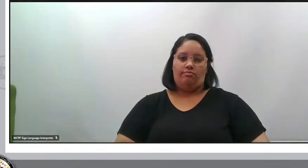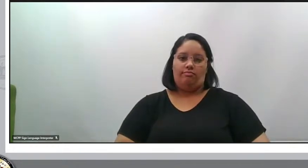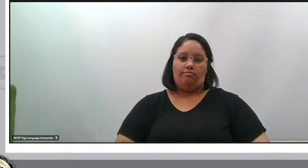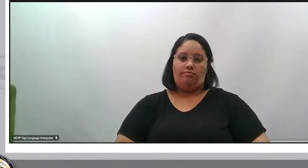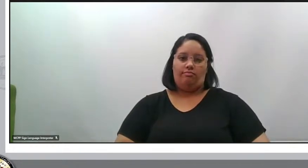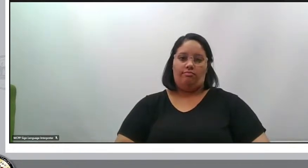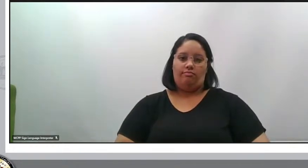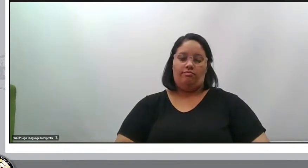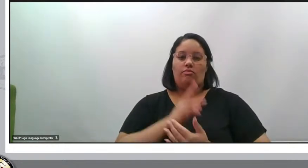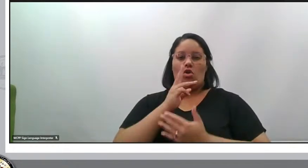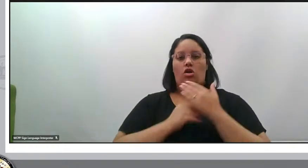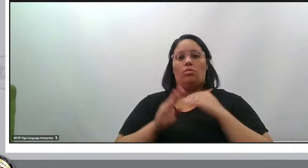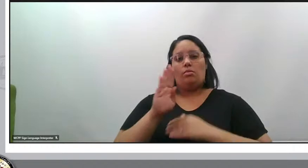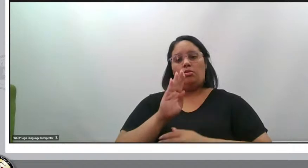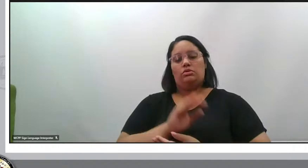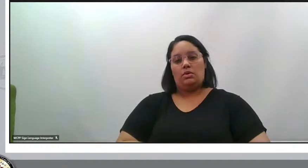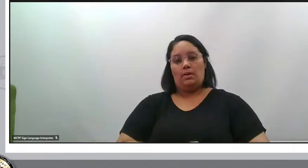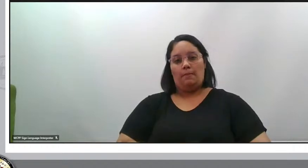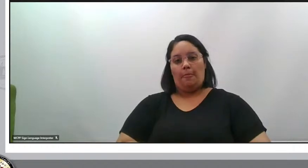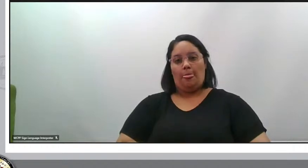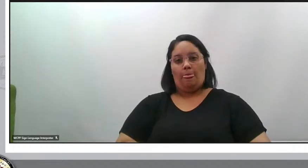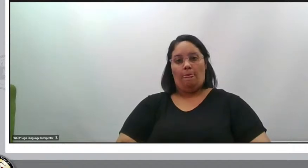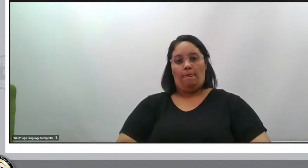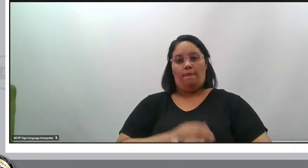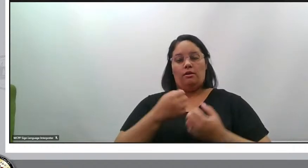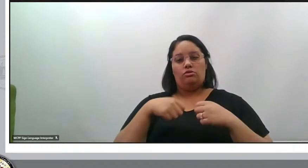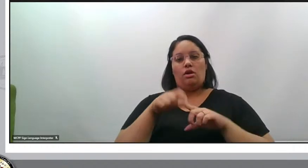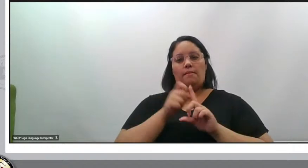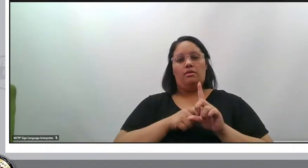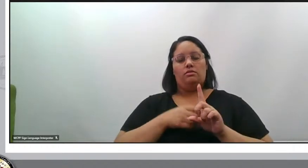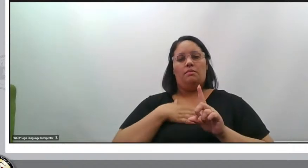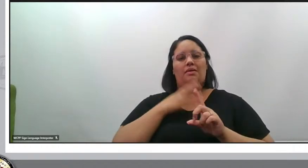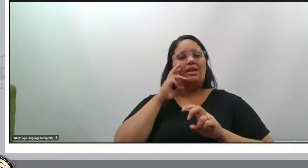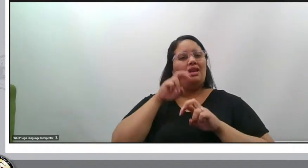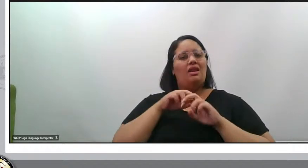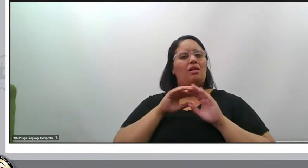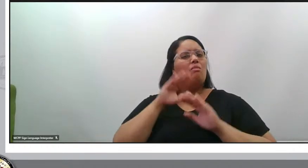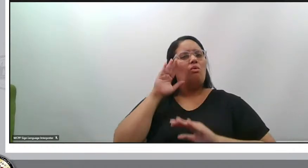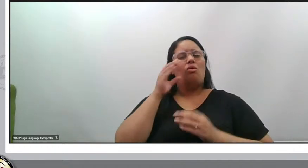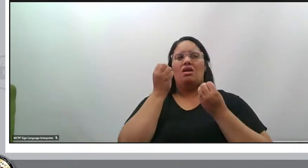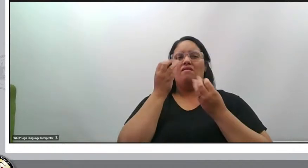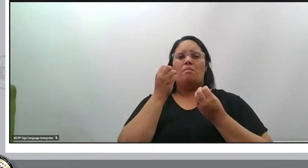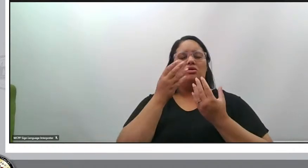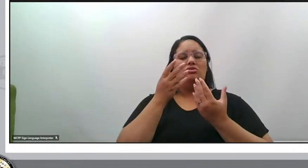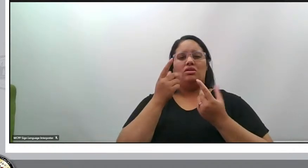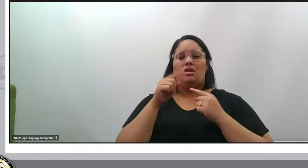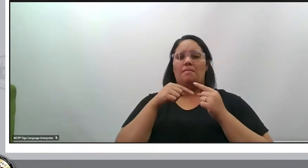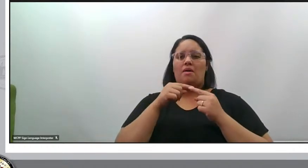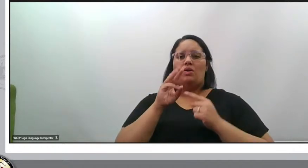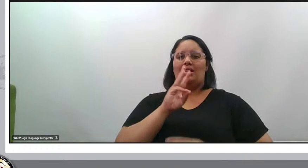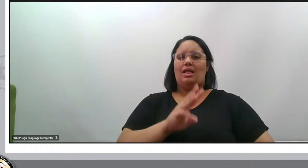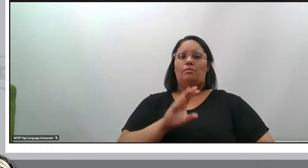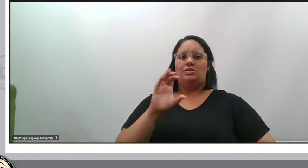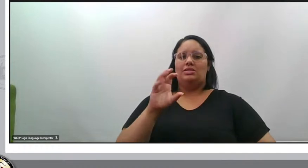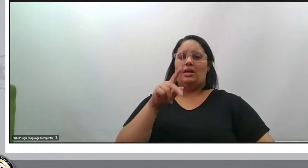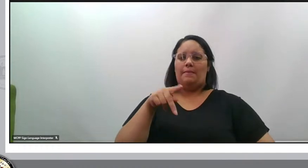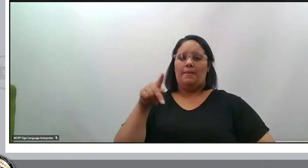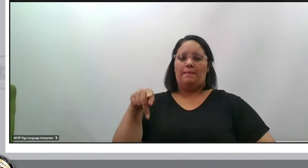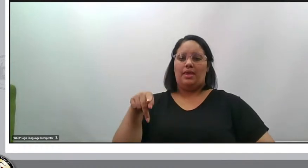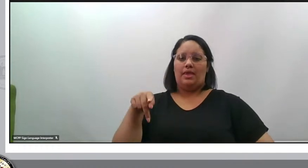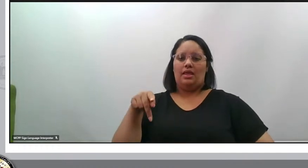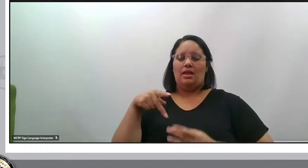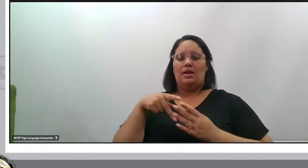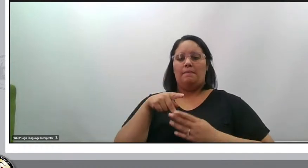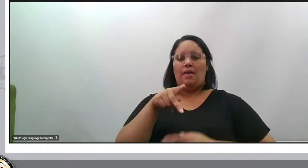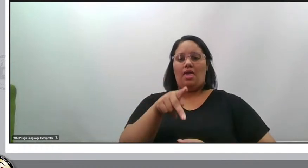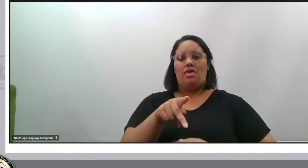Thank you. Honourable Bosman. Chairperson, I'd just like some more information on what the WCPP is